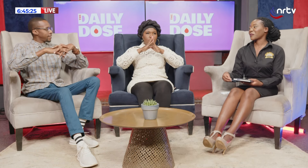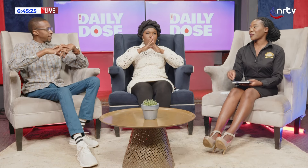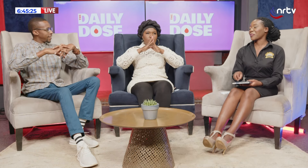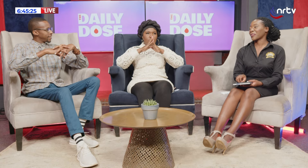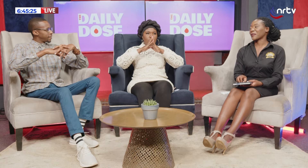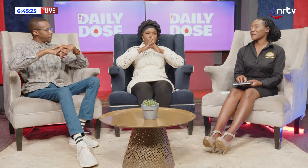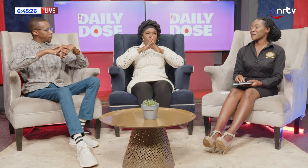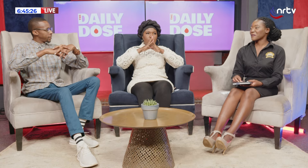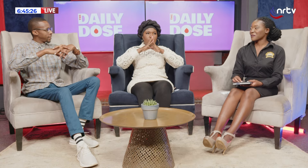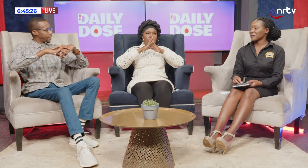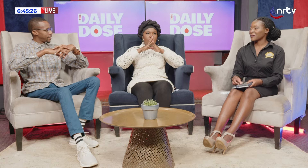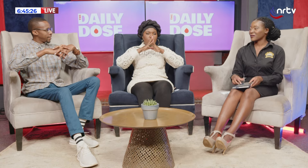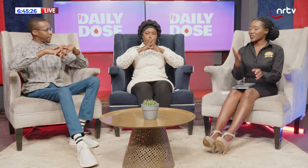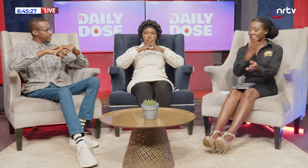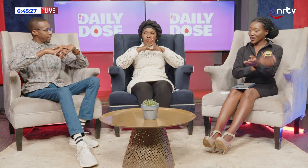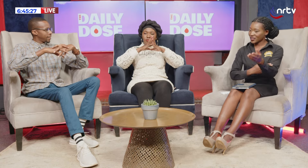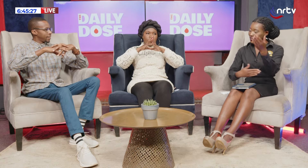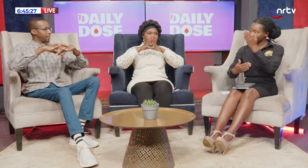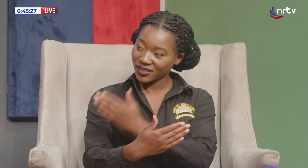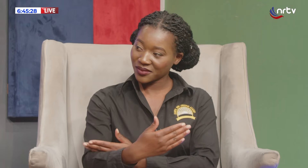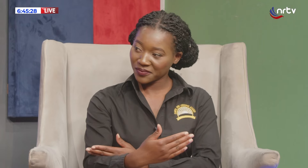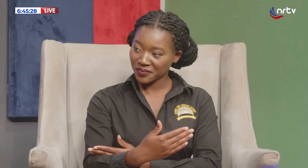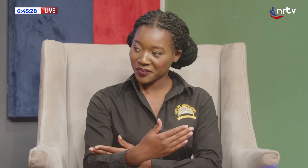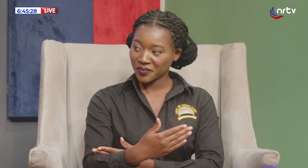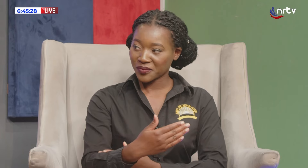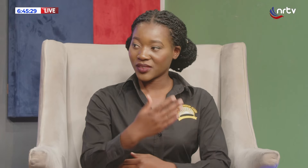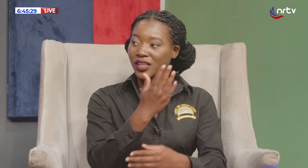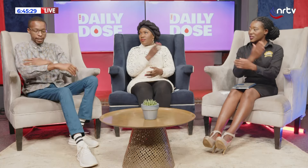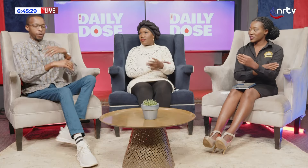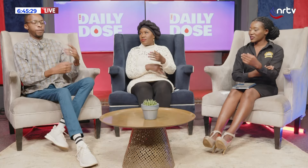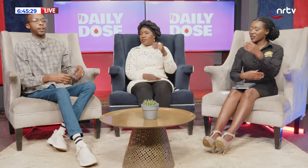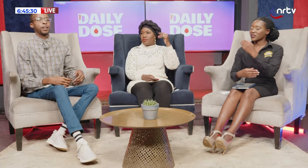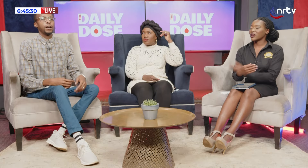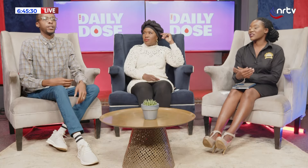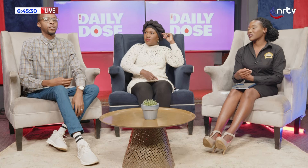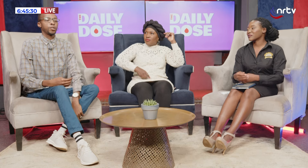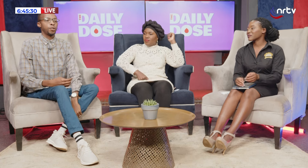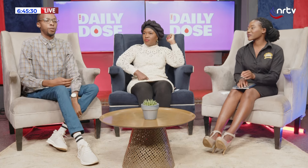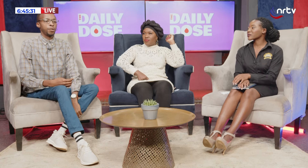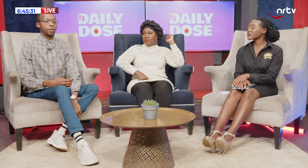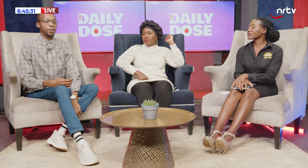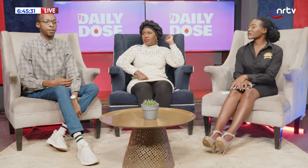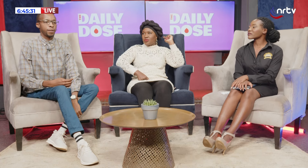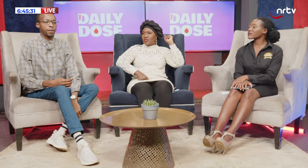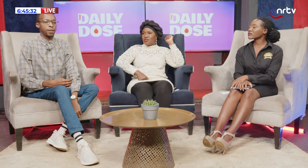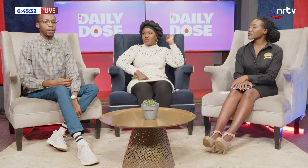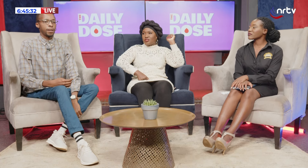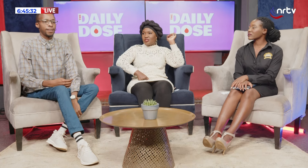Tired, how do you sound tired? This is tired. Like kuvunika my bones, okay, fine. Tired. So, don't say fishy goes